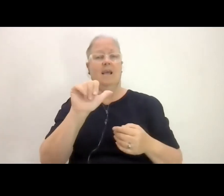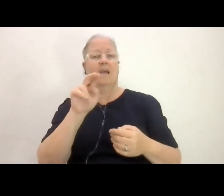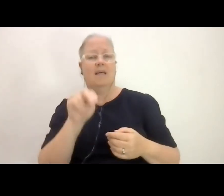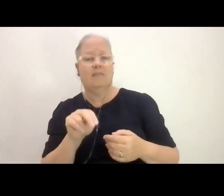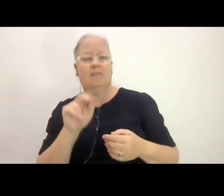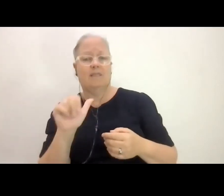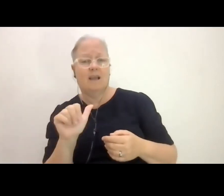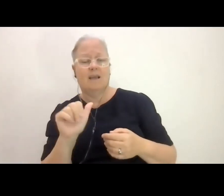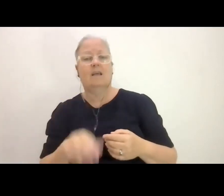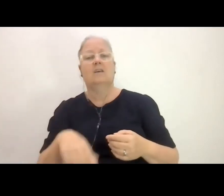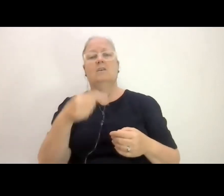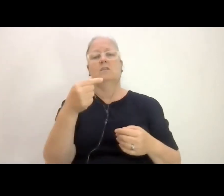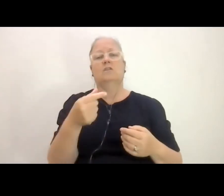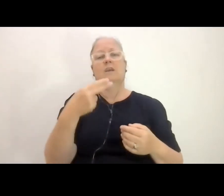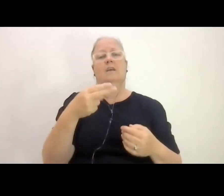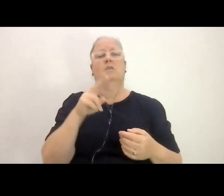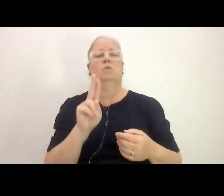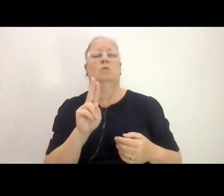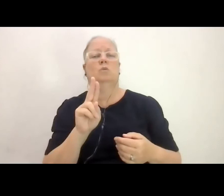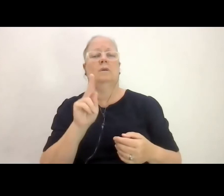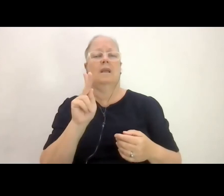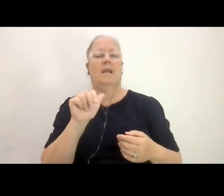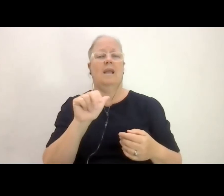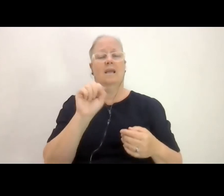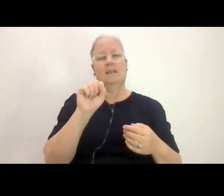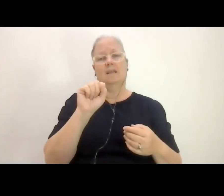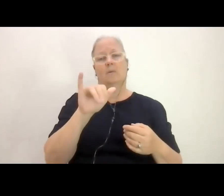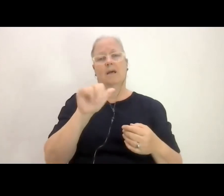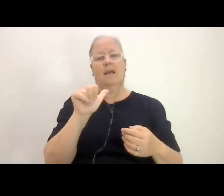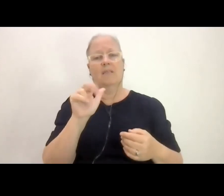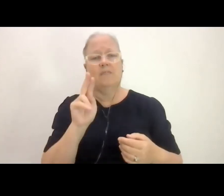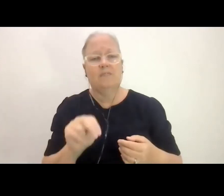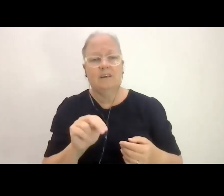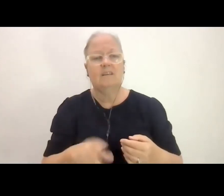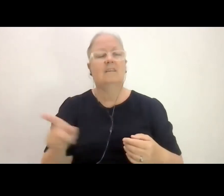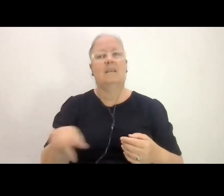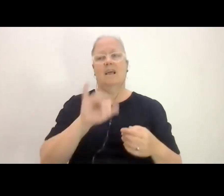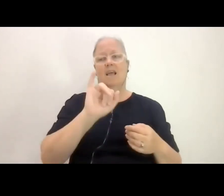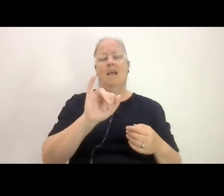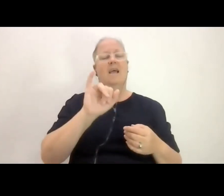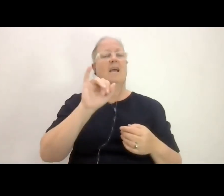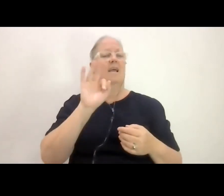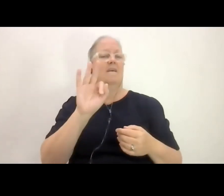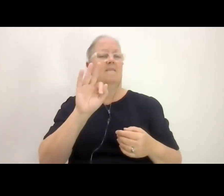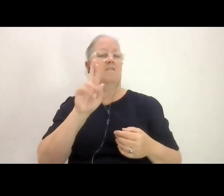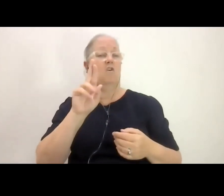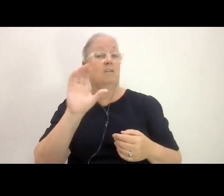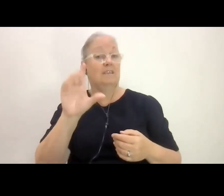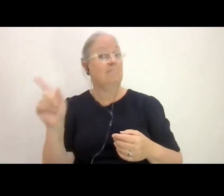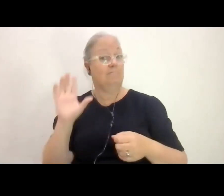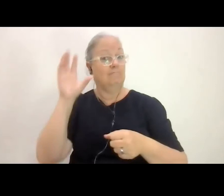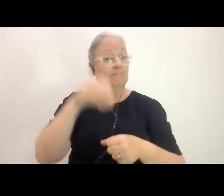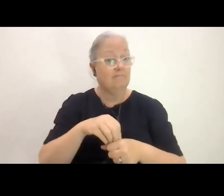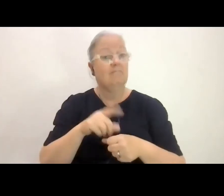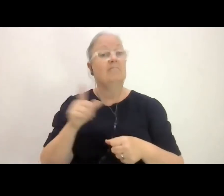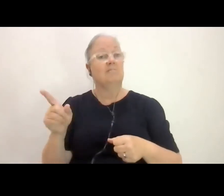Crescent Societies, IFRC, to the United Nations. She's an experienced humanitarian professional with 19 years of experience